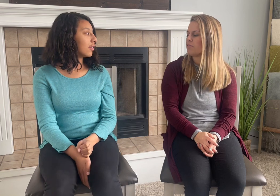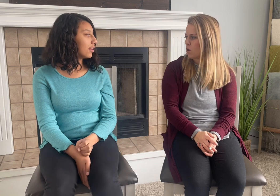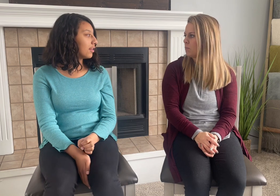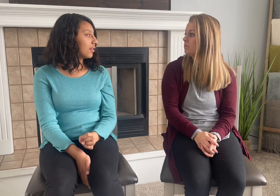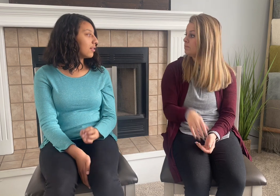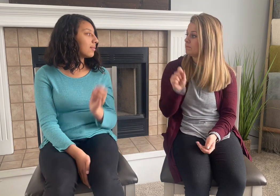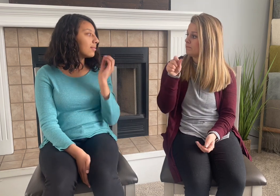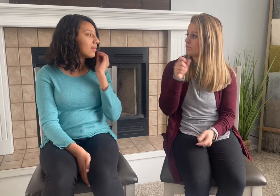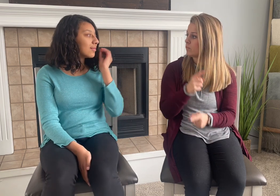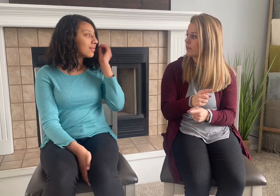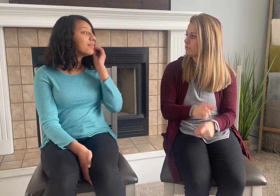home. Right.